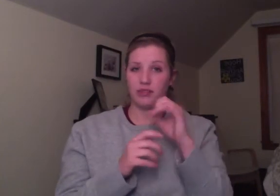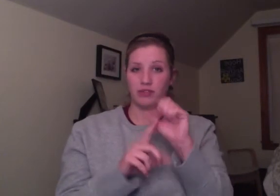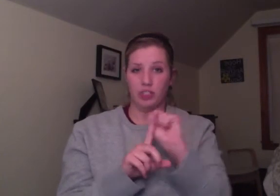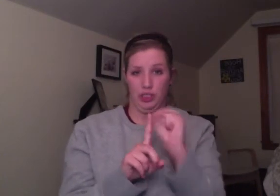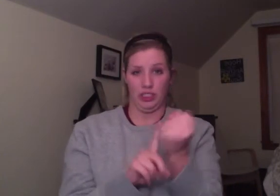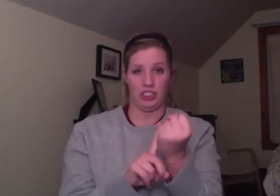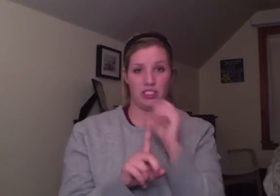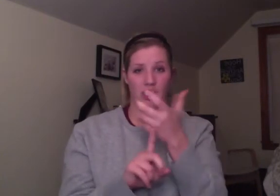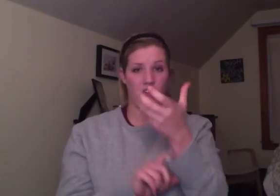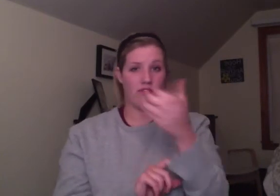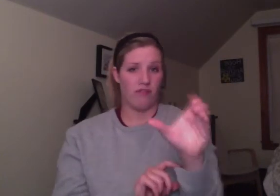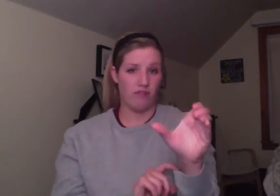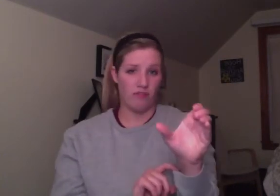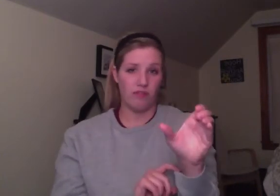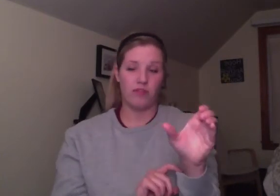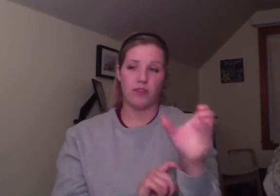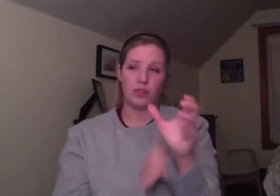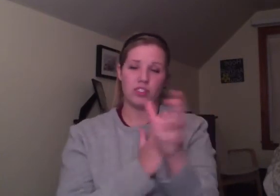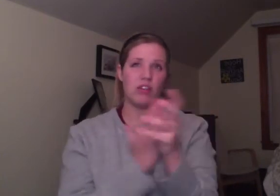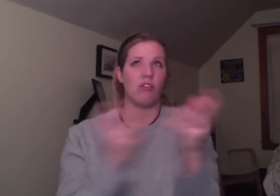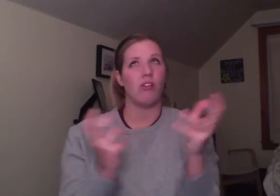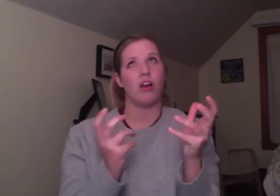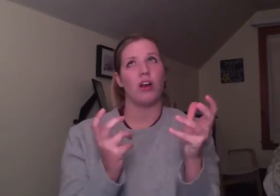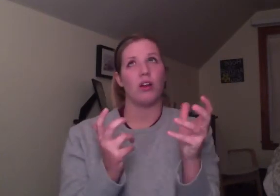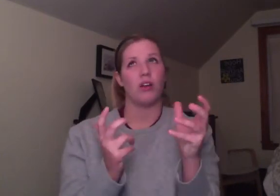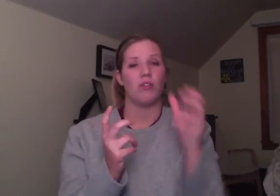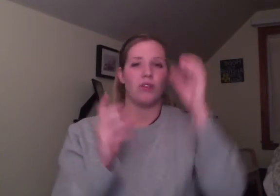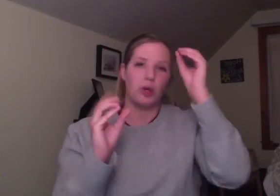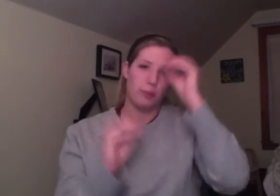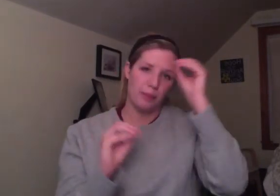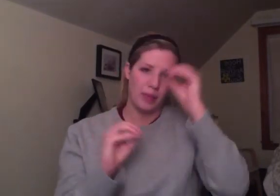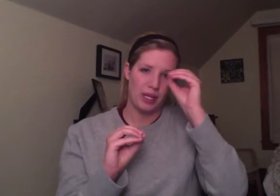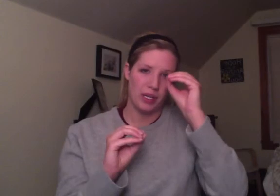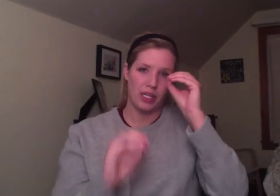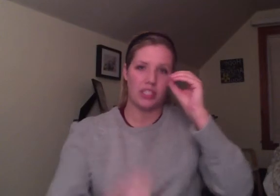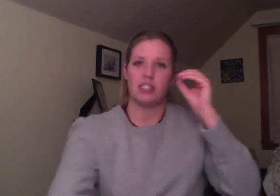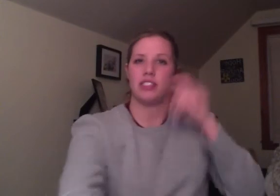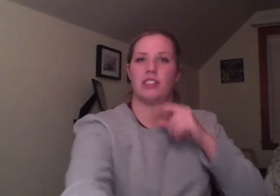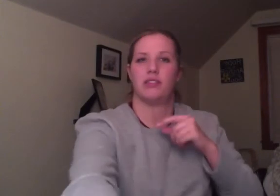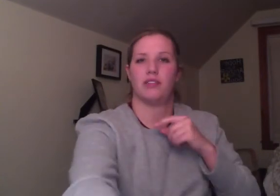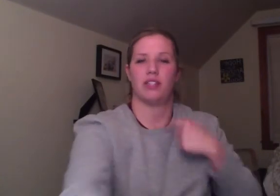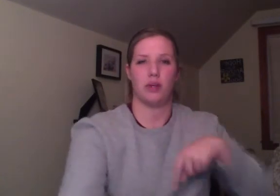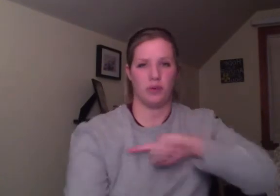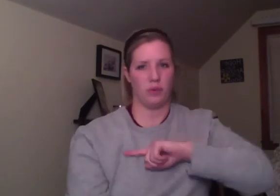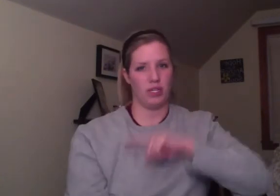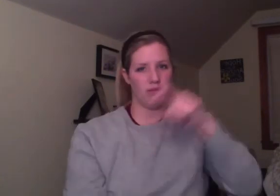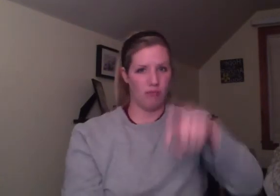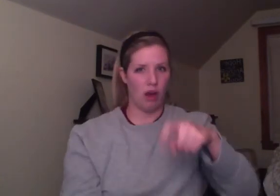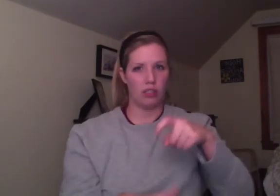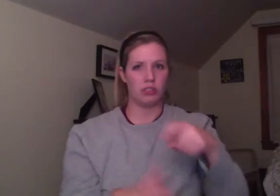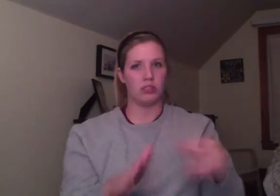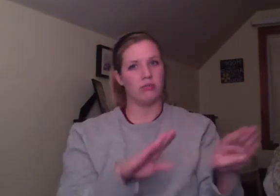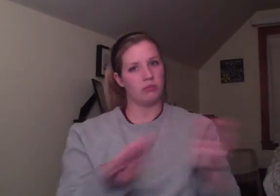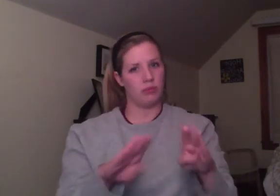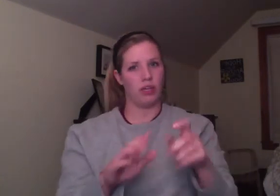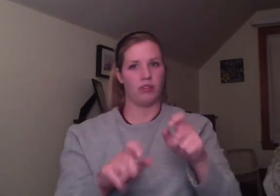so many of their opinions on us, that we should act a certain way or be a certain way or live a certain way,